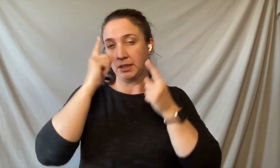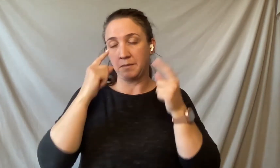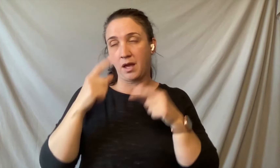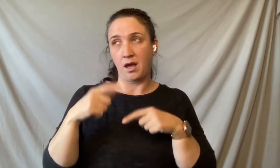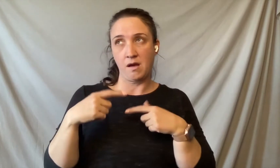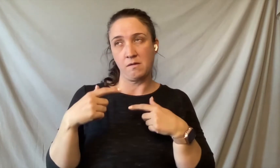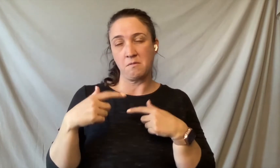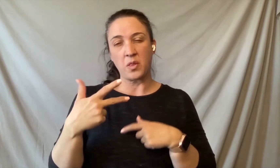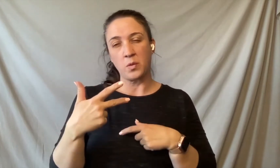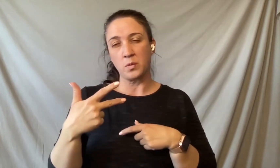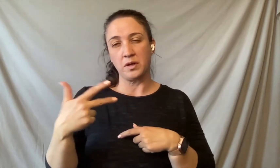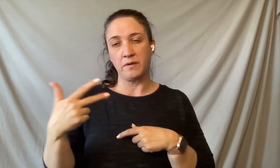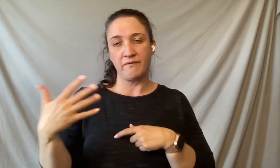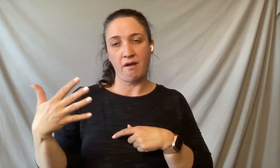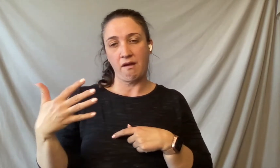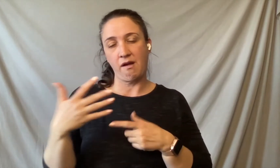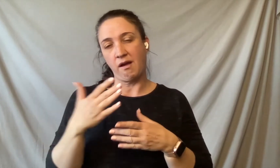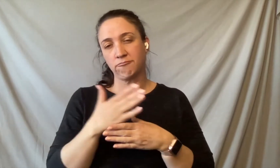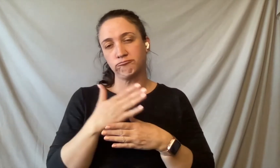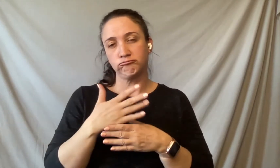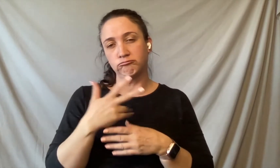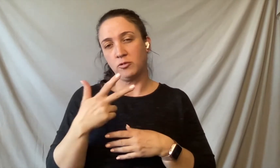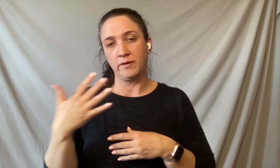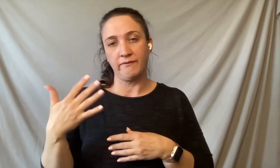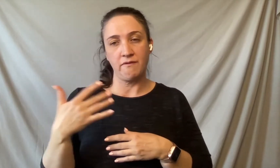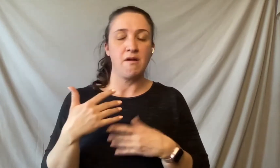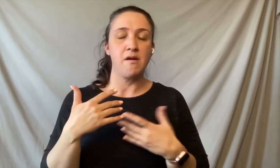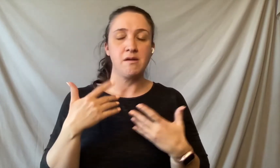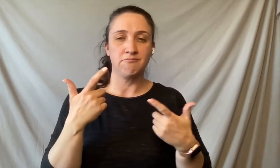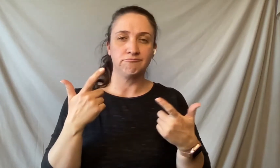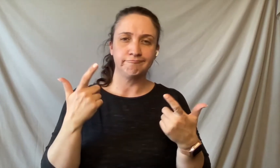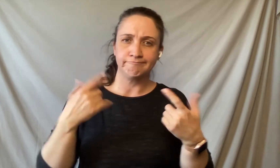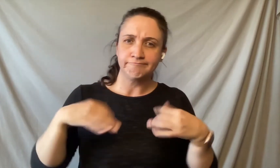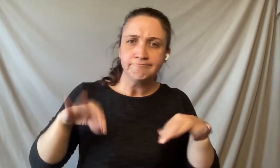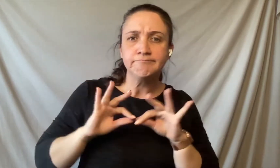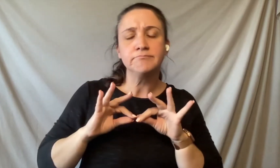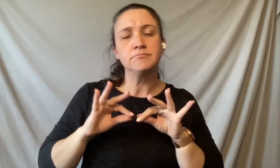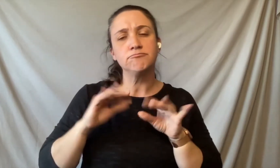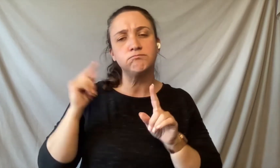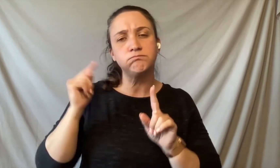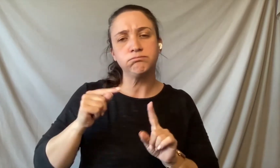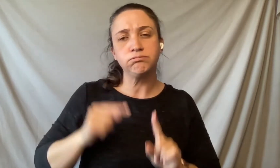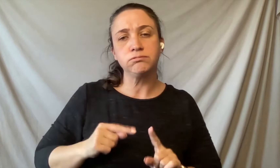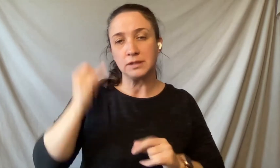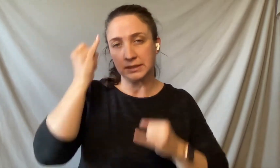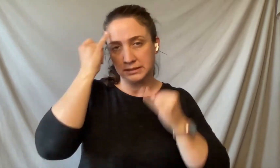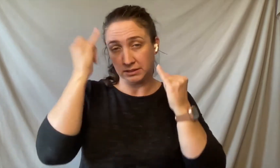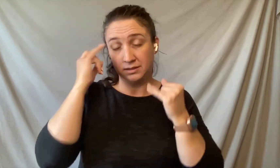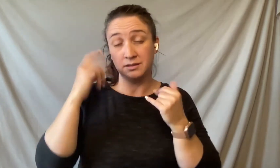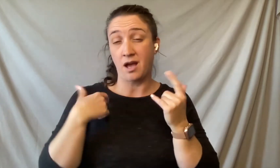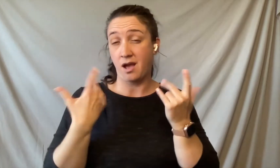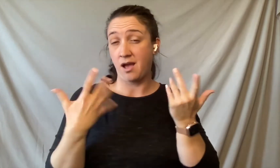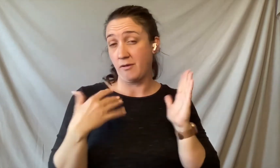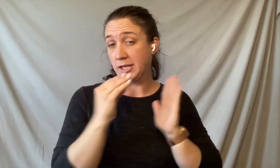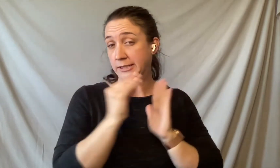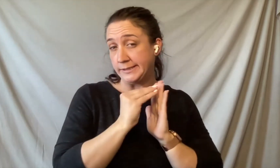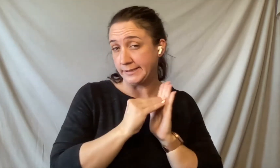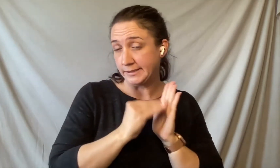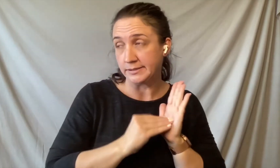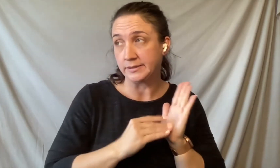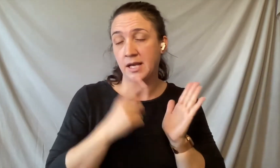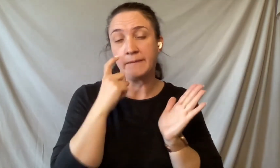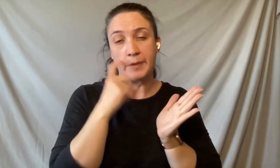going to share with you, I took some notes, and this is what I heard, is that there